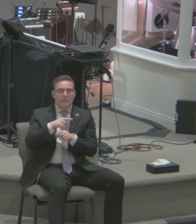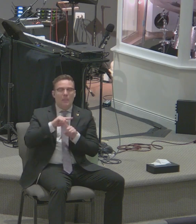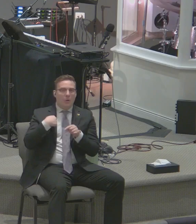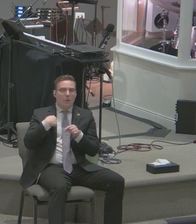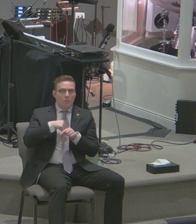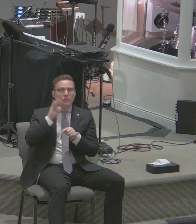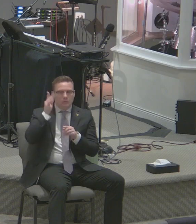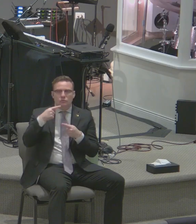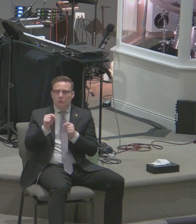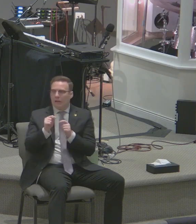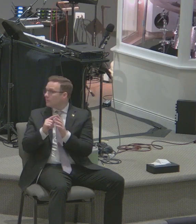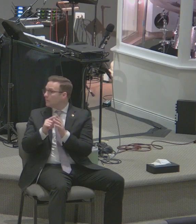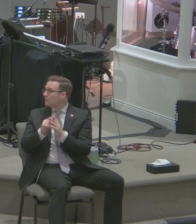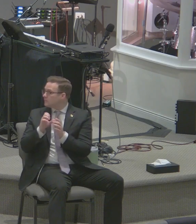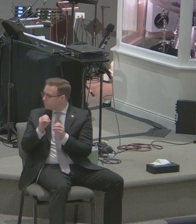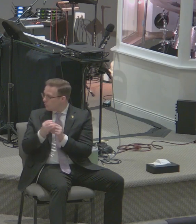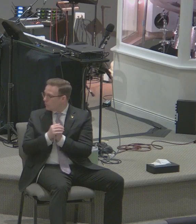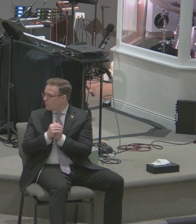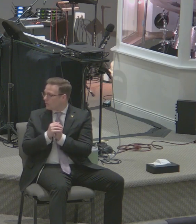So,